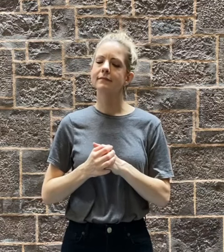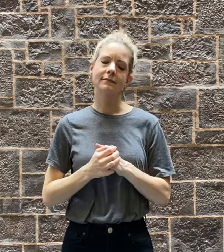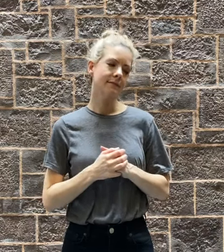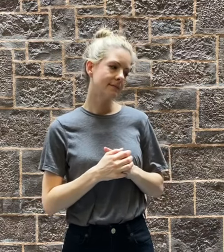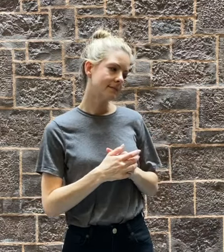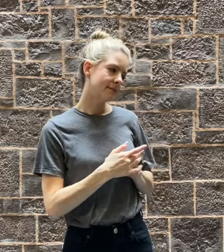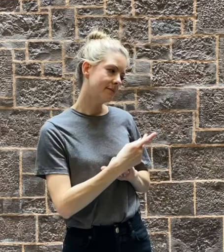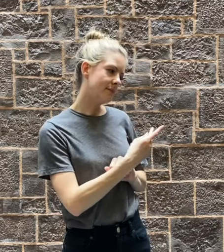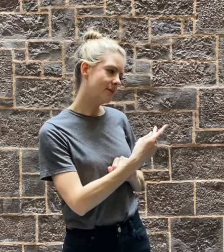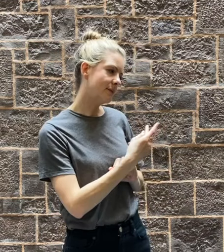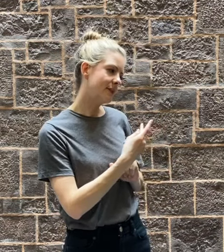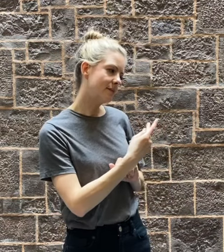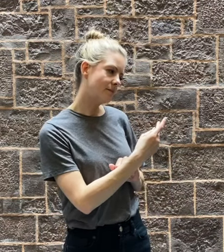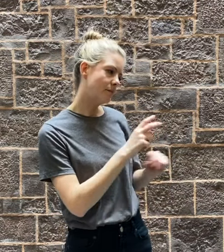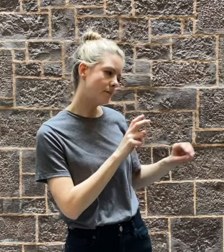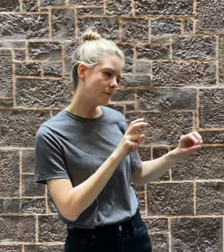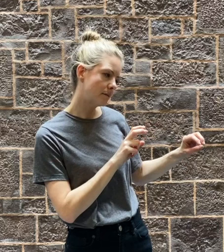a handprint apart.